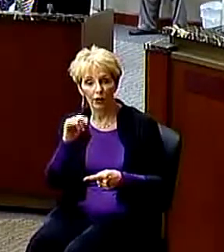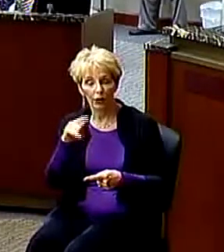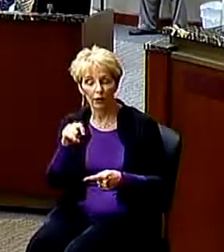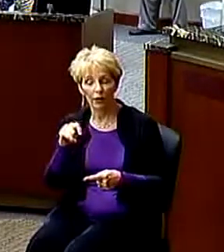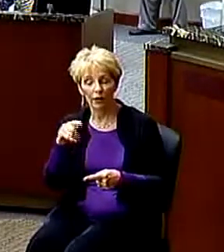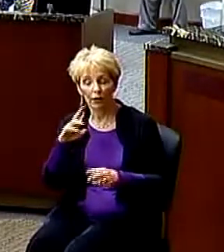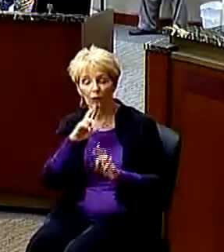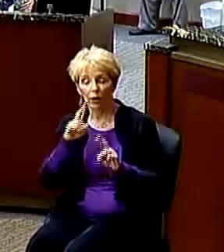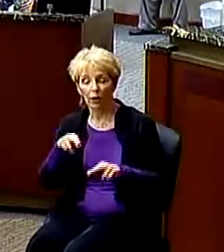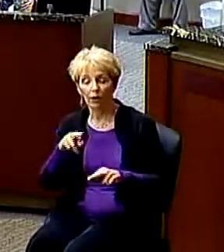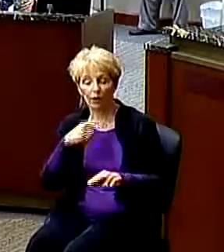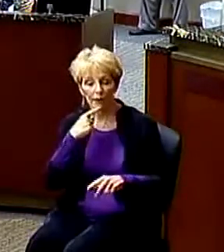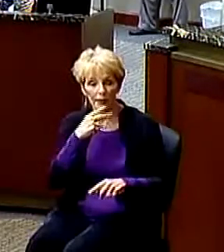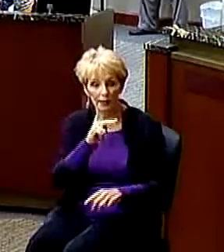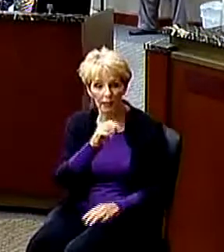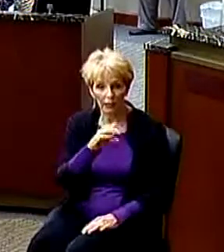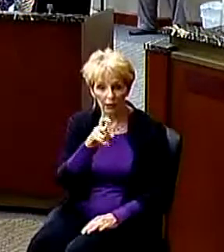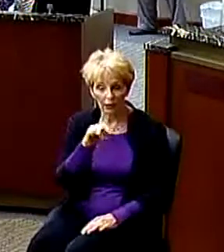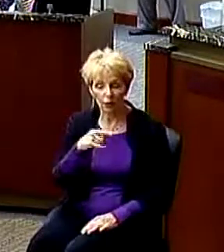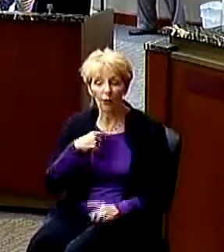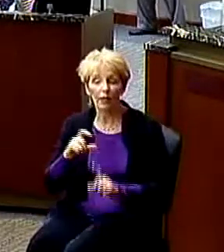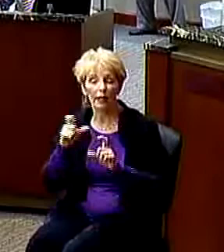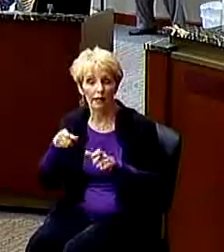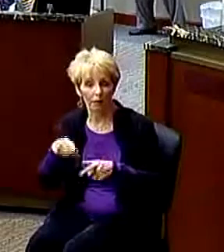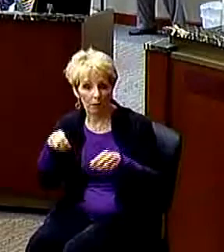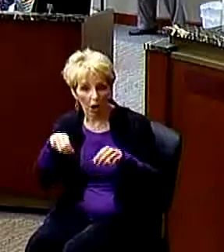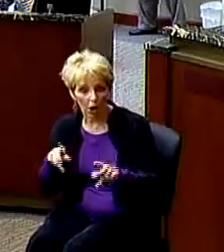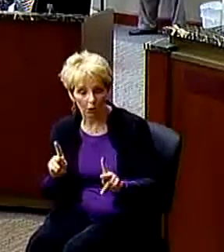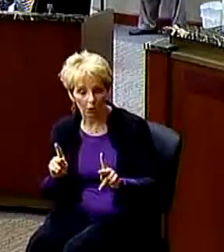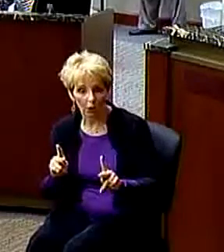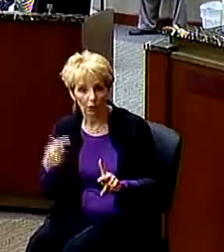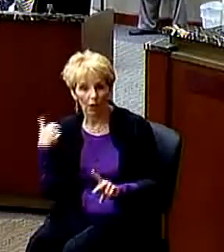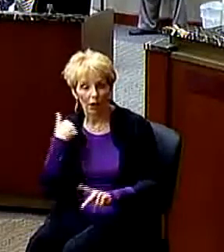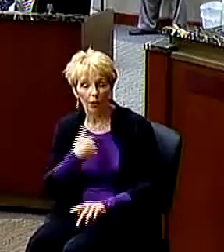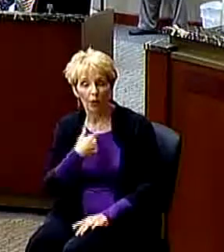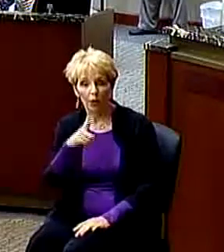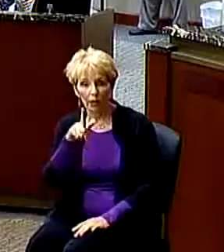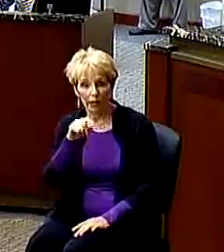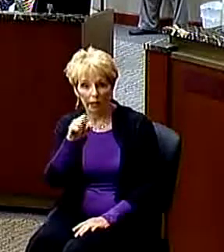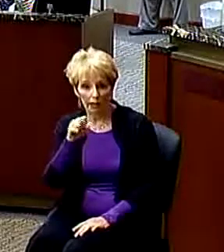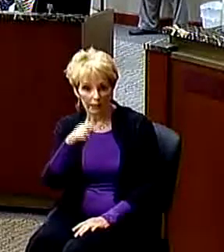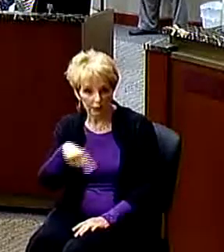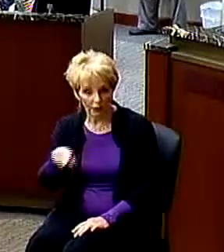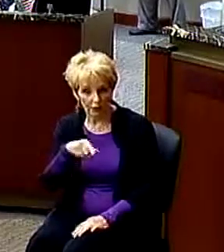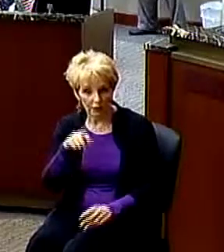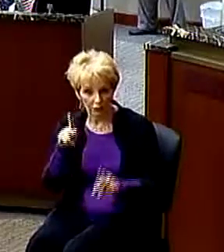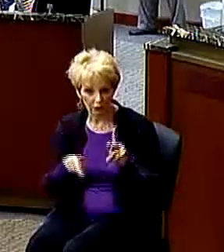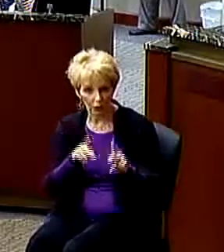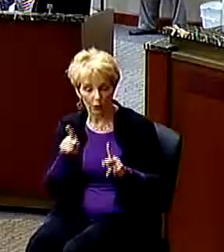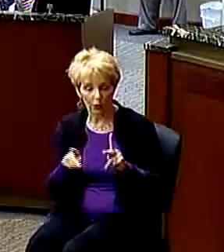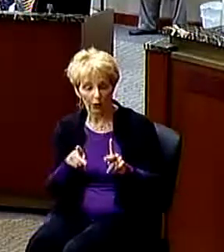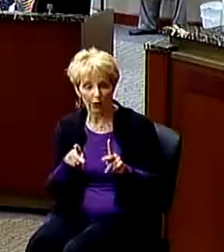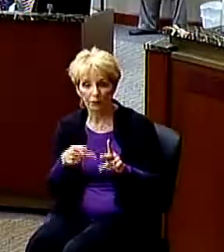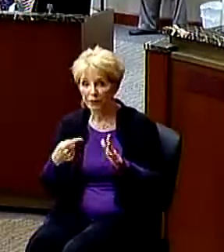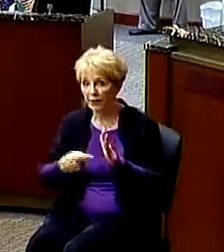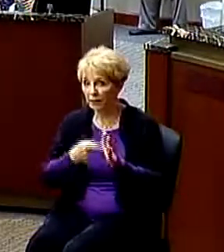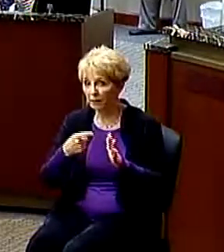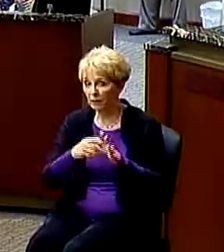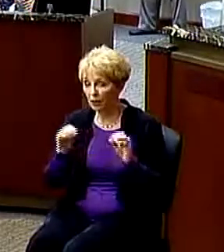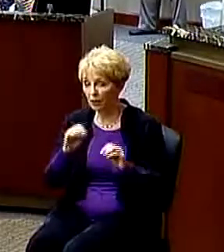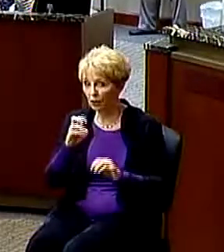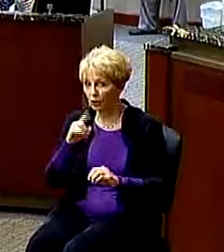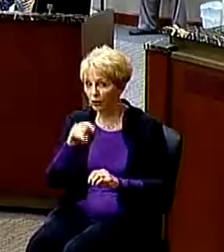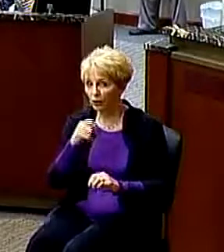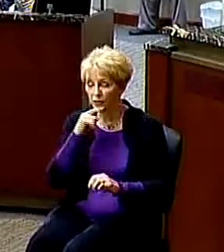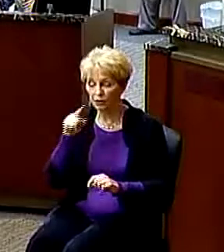credit, we give them the opportunity. We lease to these folks, okay? And sometimes no credit